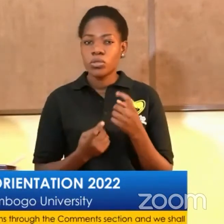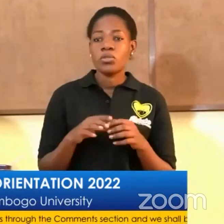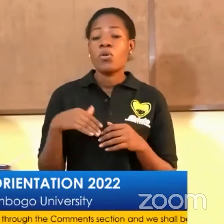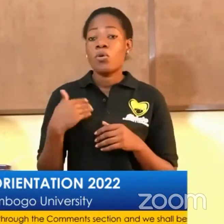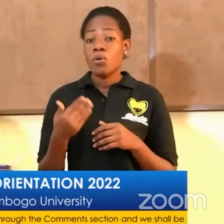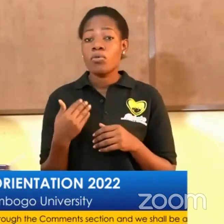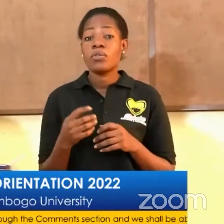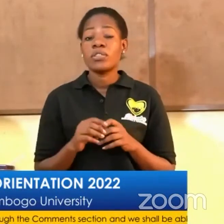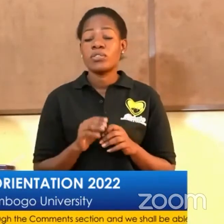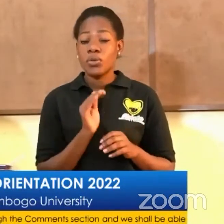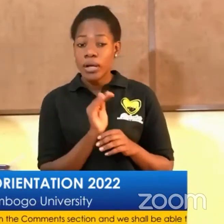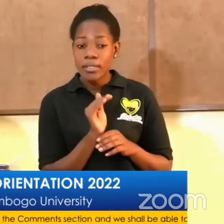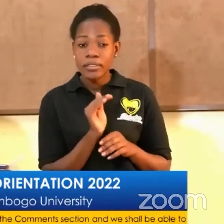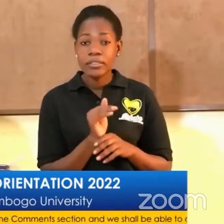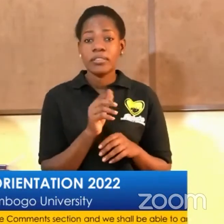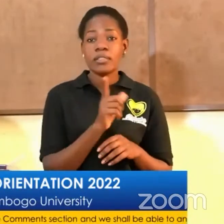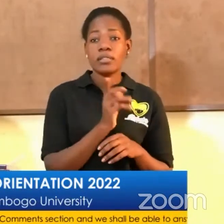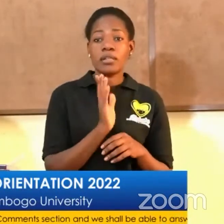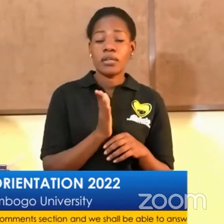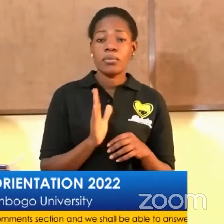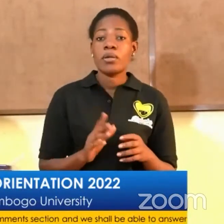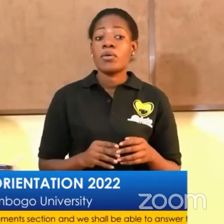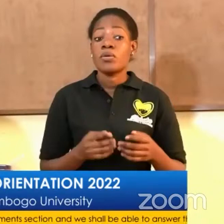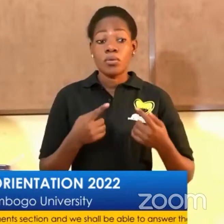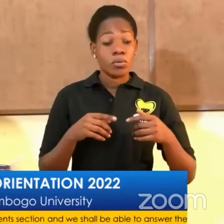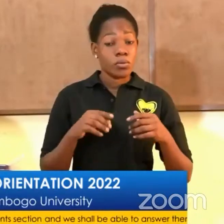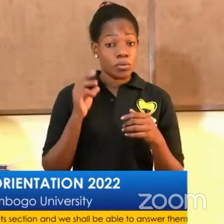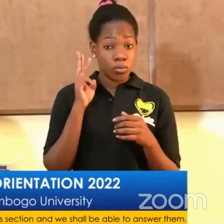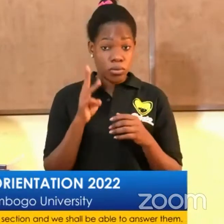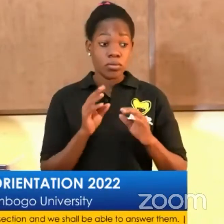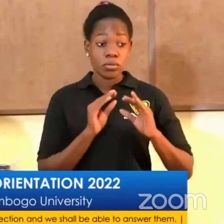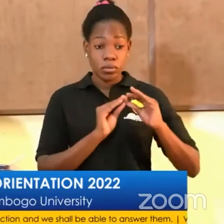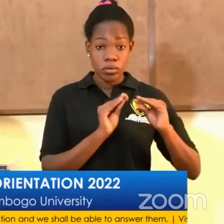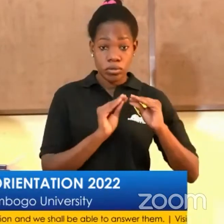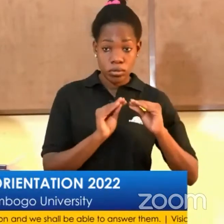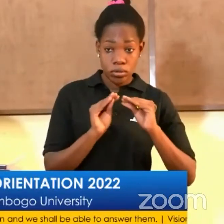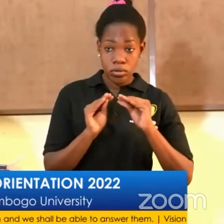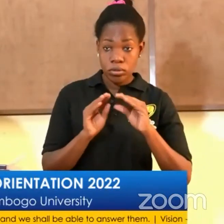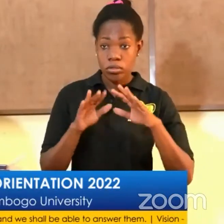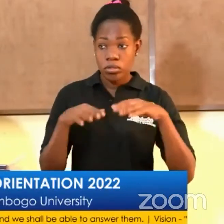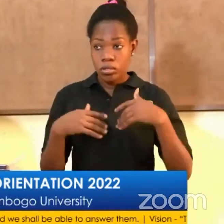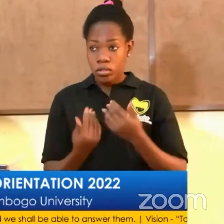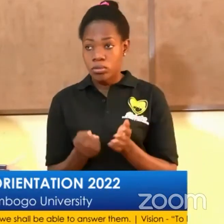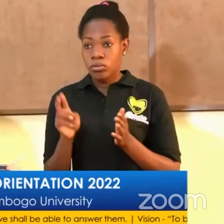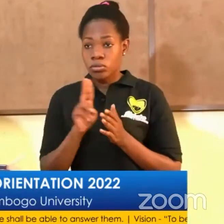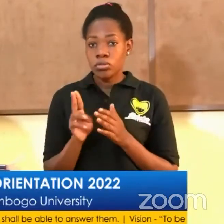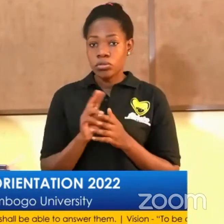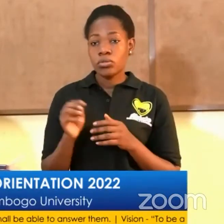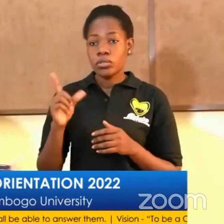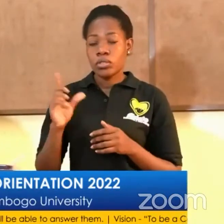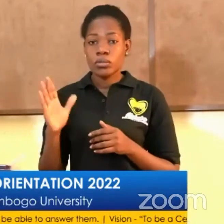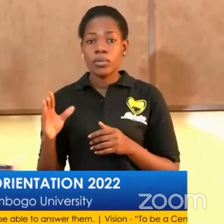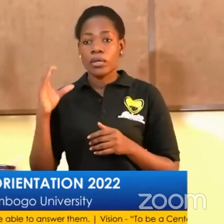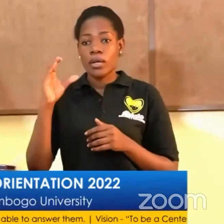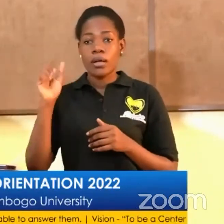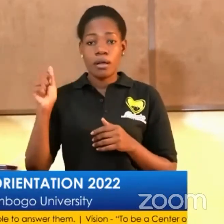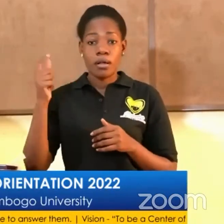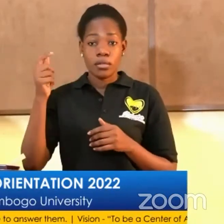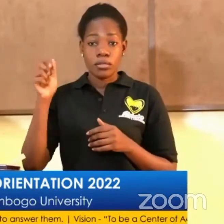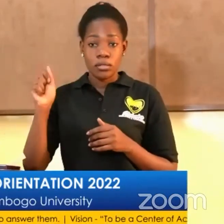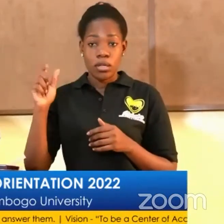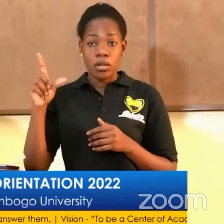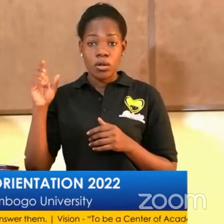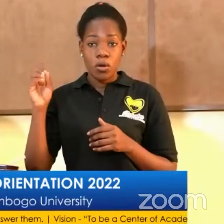the library. We shall teach you on how to access the library catalog. The library catalog is a list of all